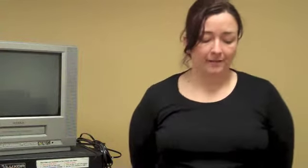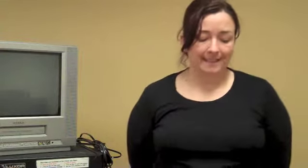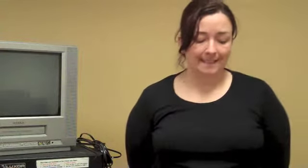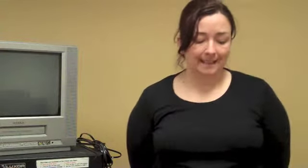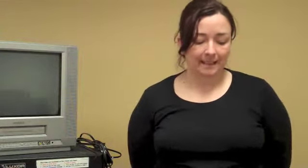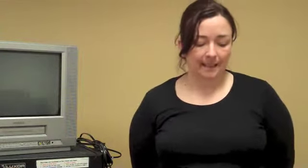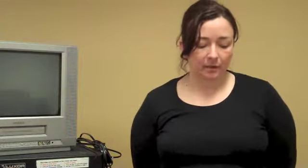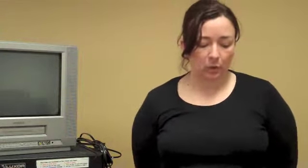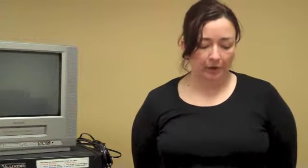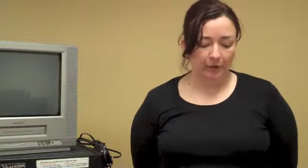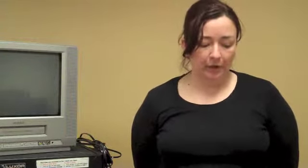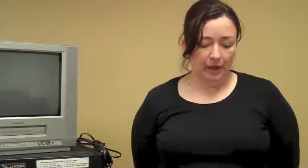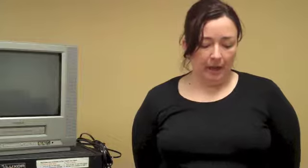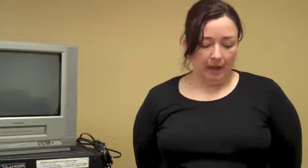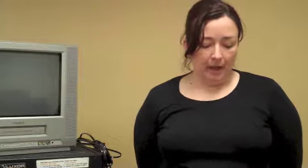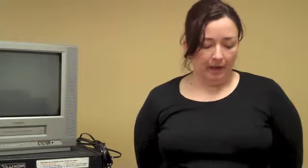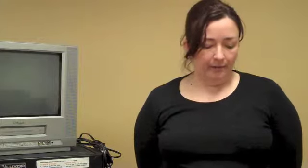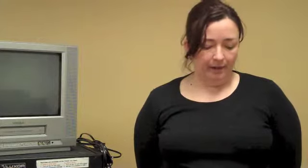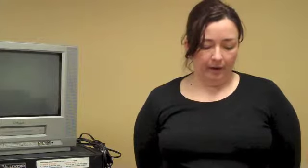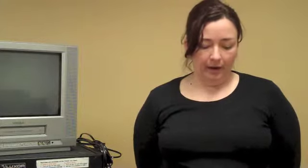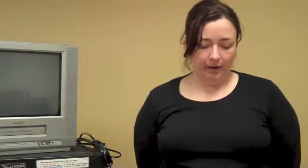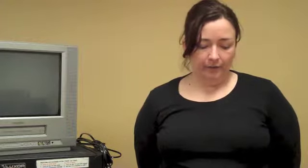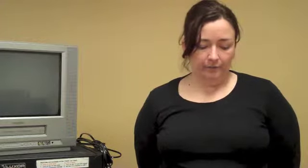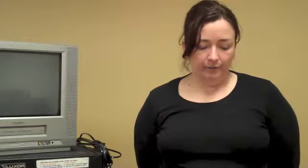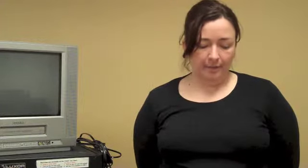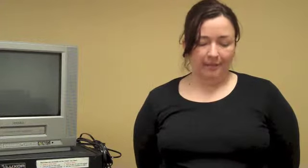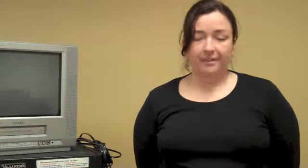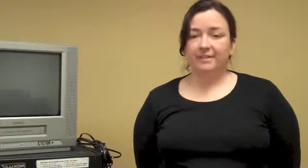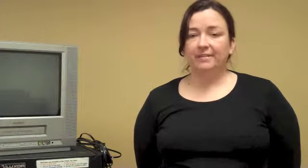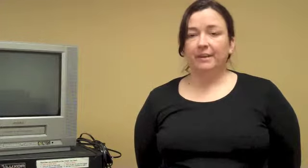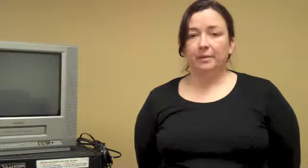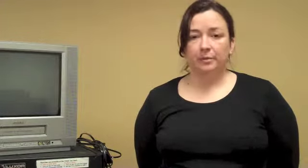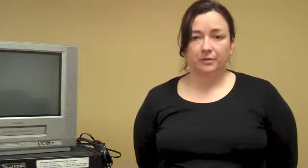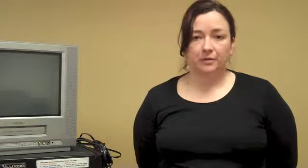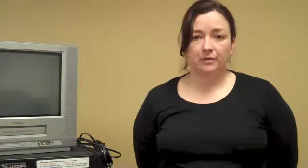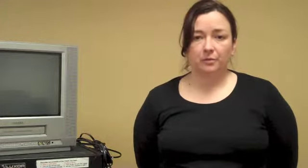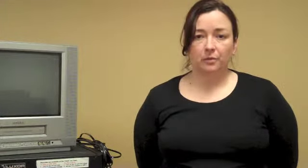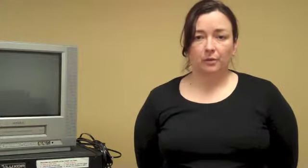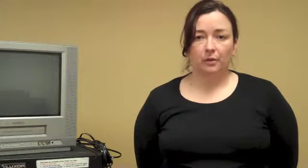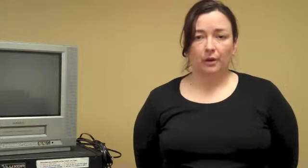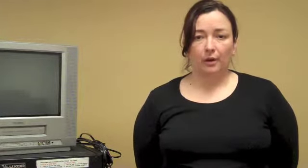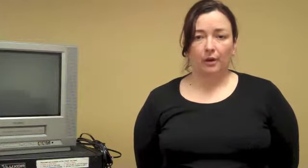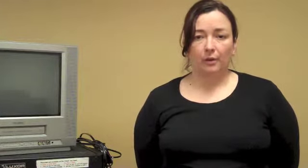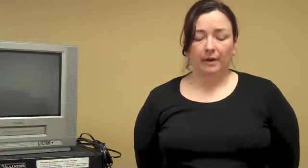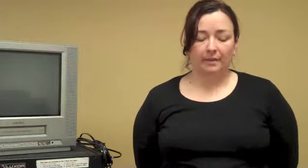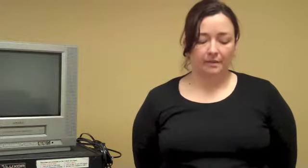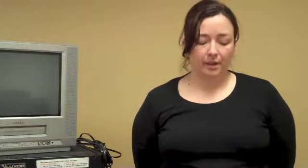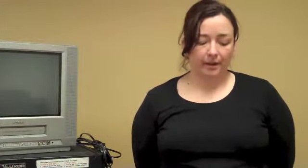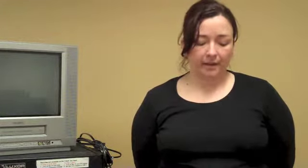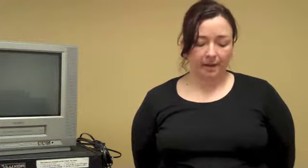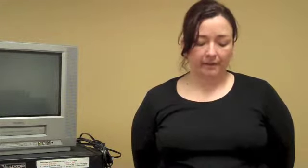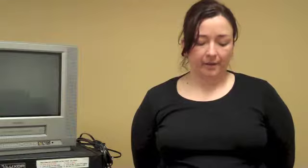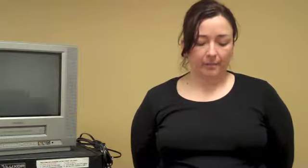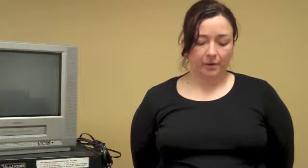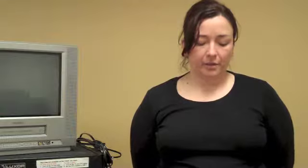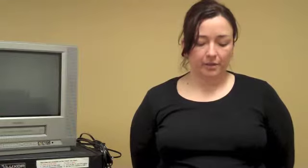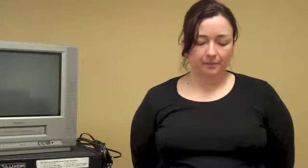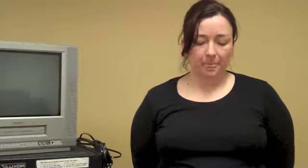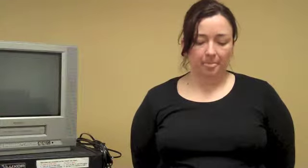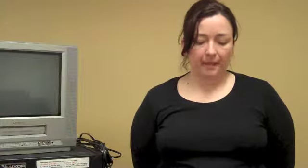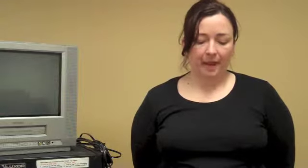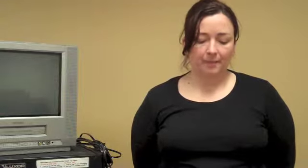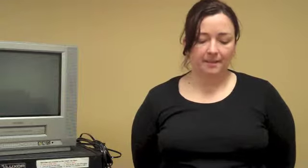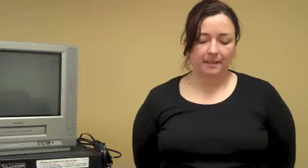you have desalinated water. There are about 50 variables when talking about